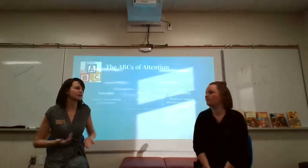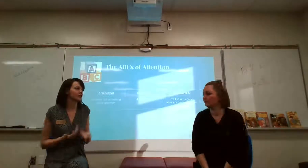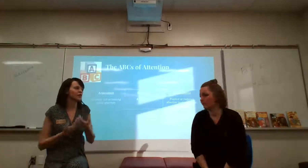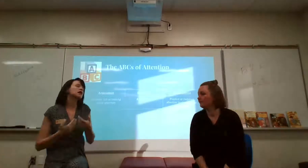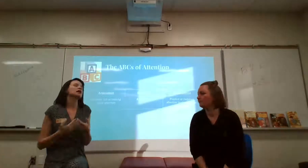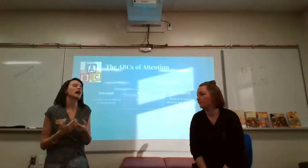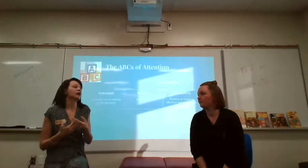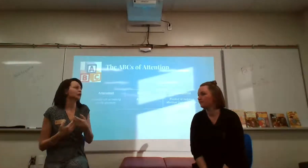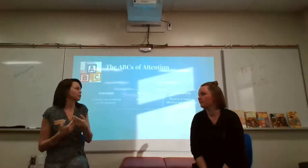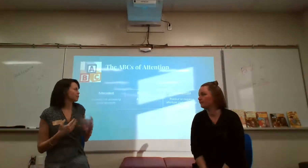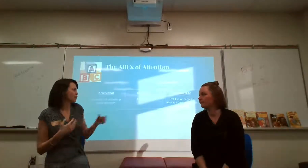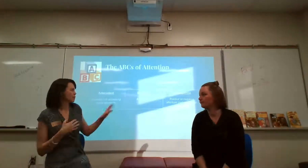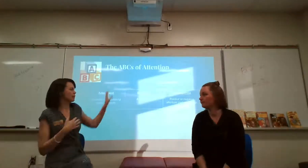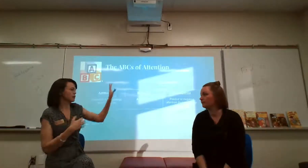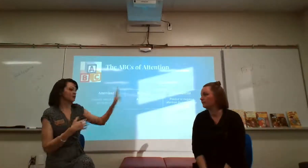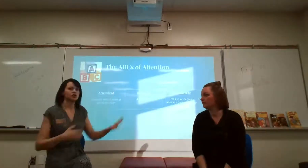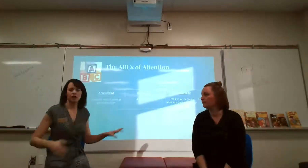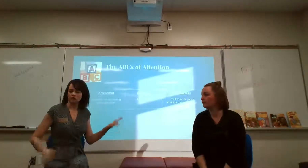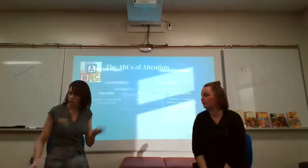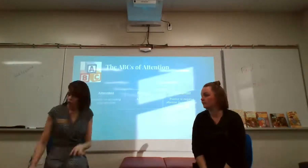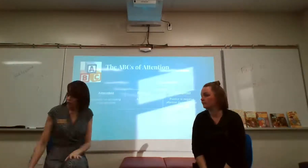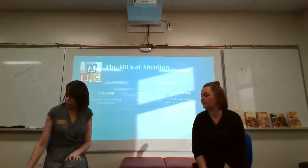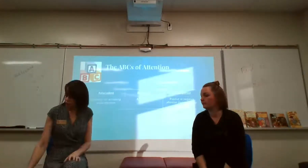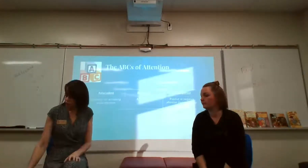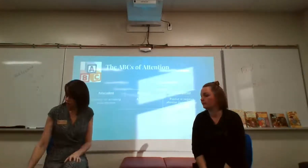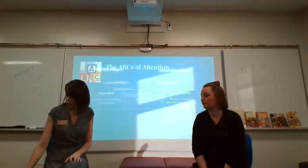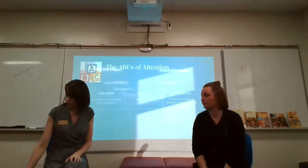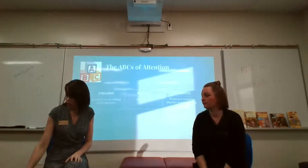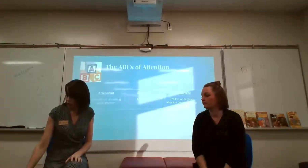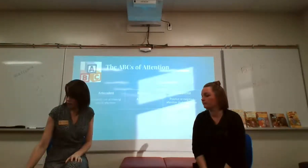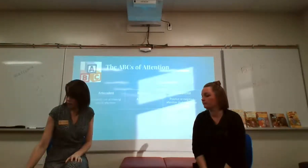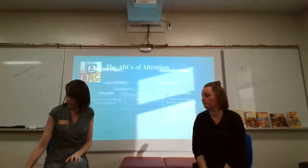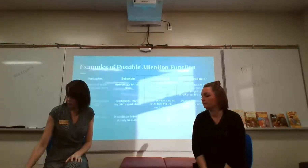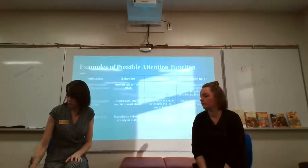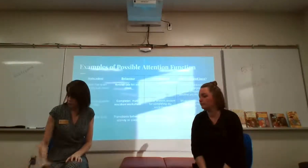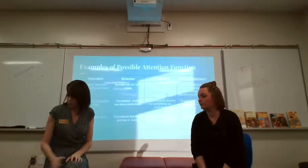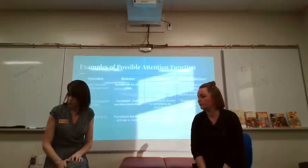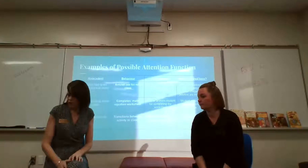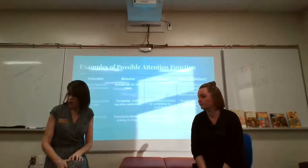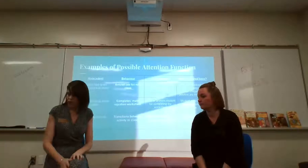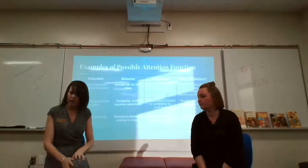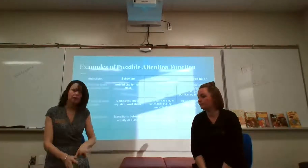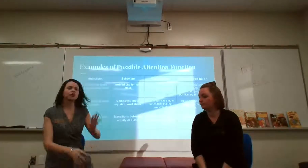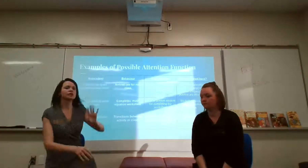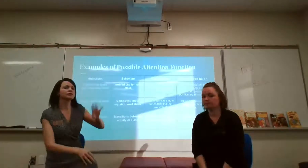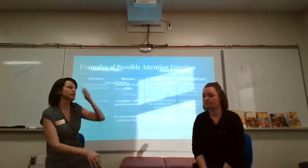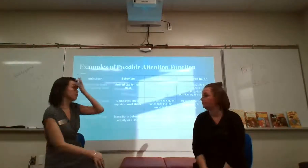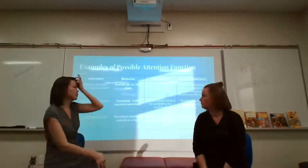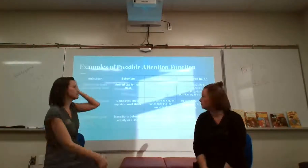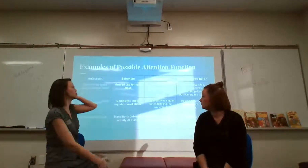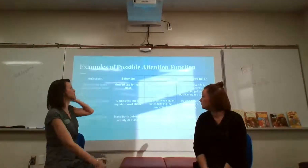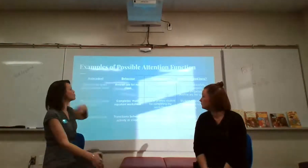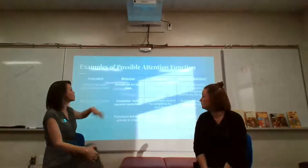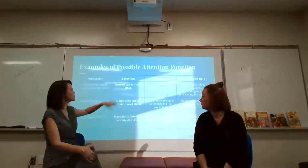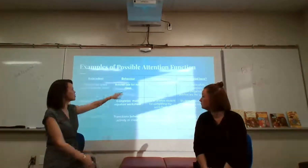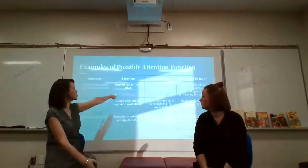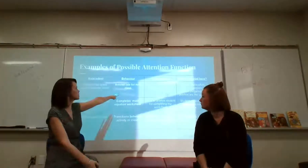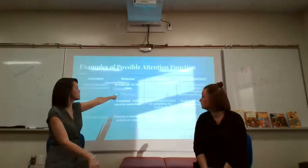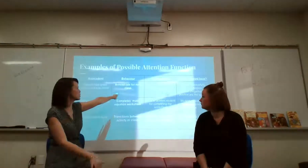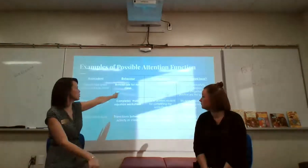So this is generally what the flow is. And so again, you're going to see with these examples. So the first example,